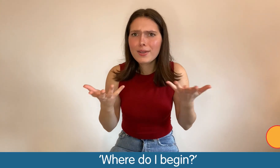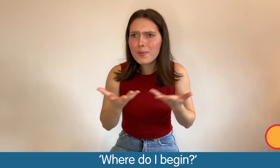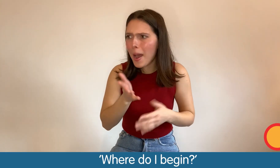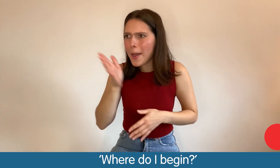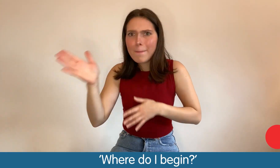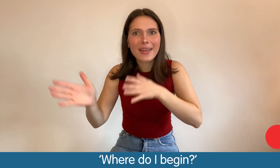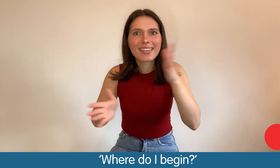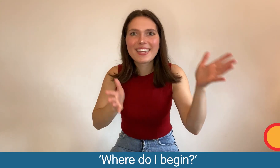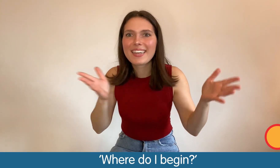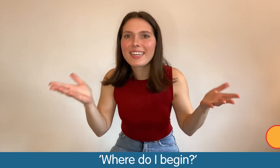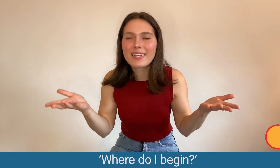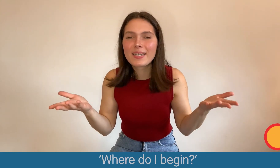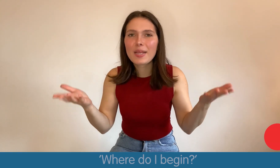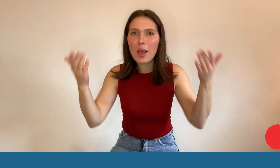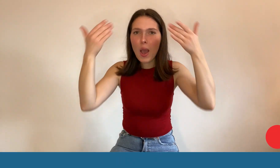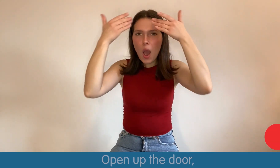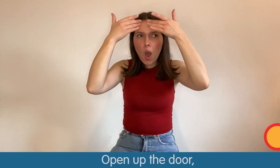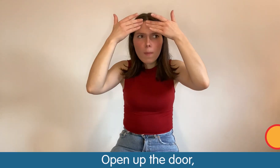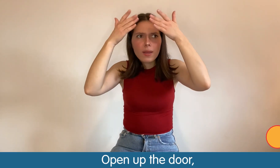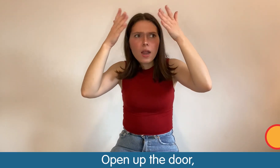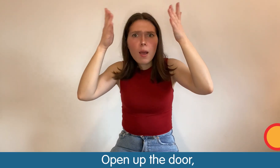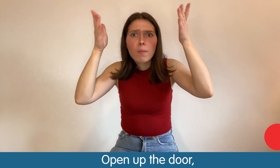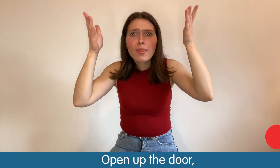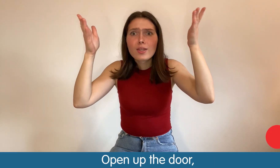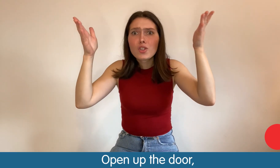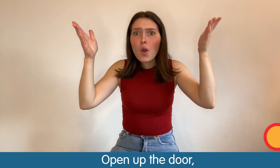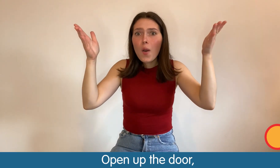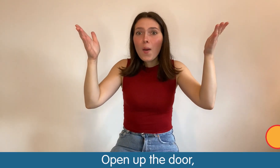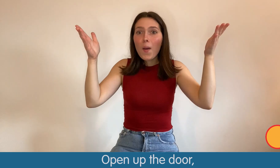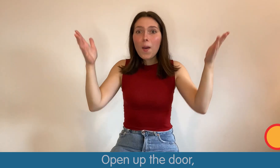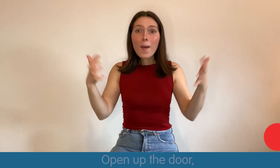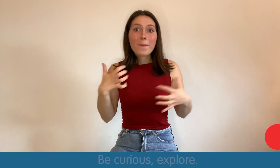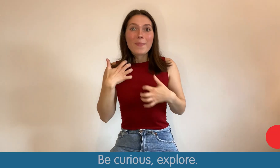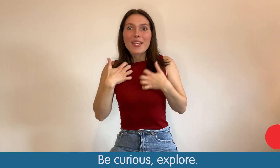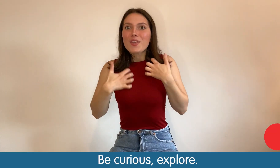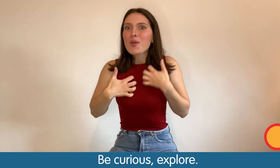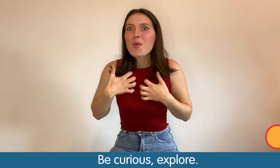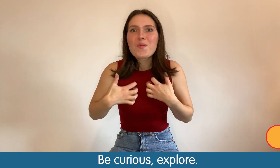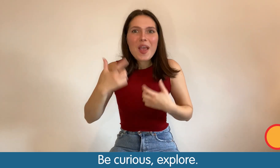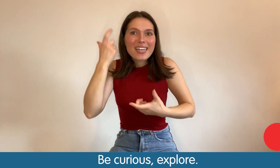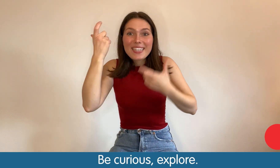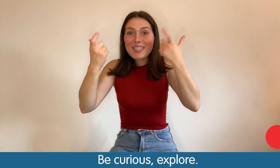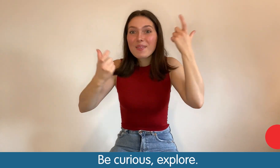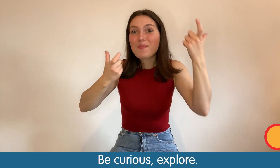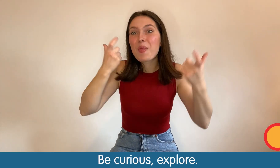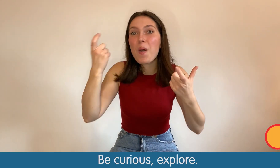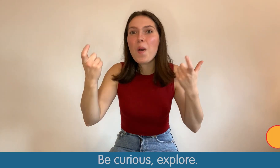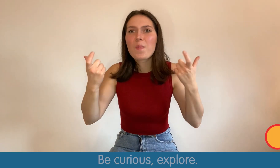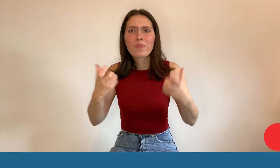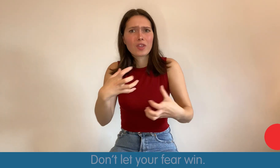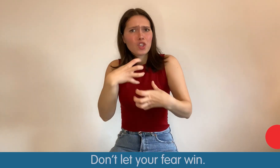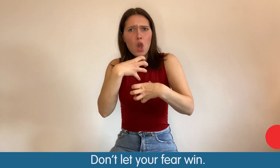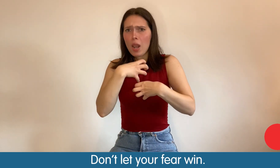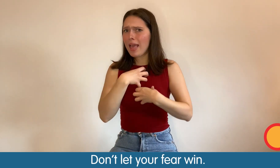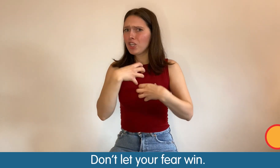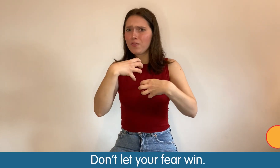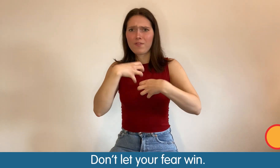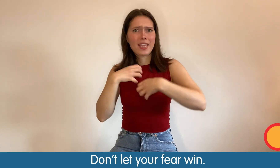I begin? Open up the door, be curious, explore. Don't let your